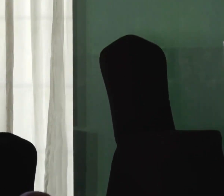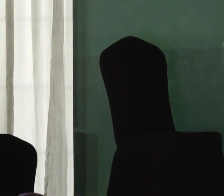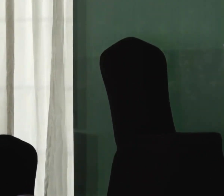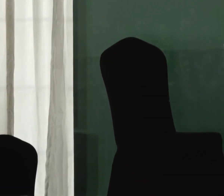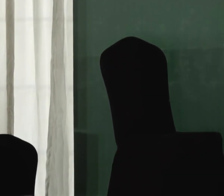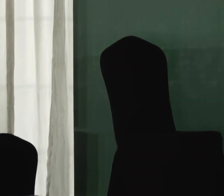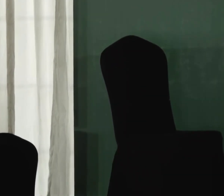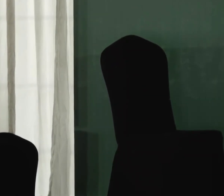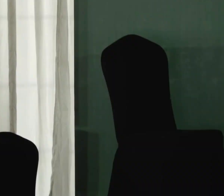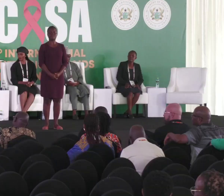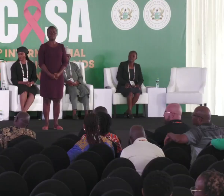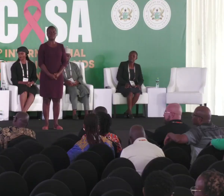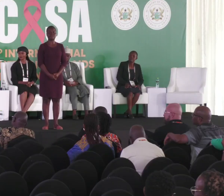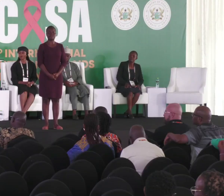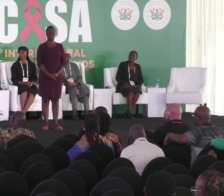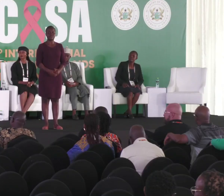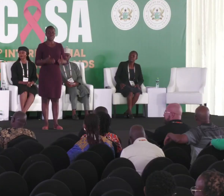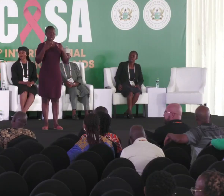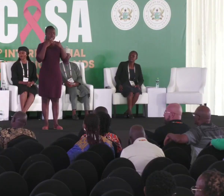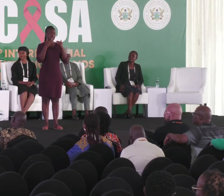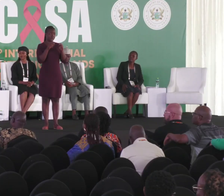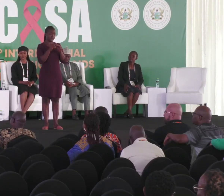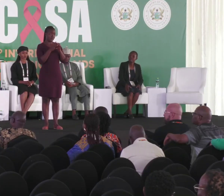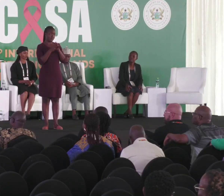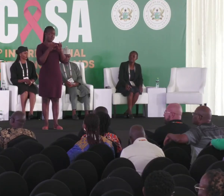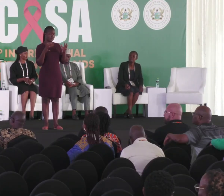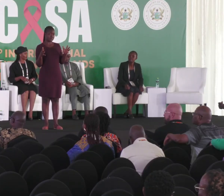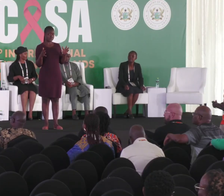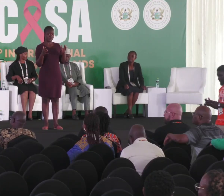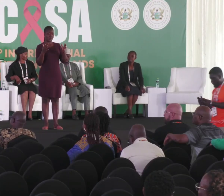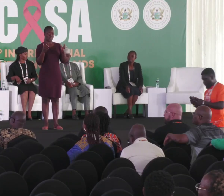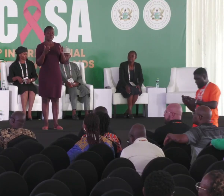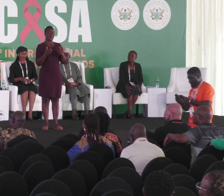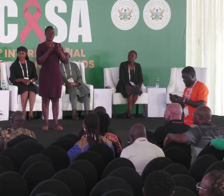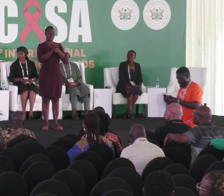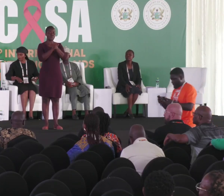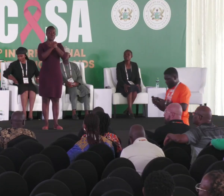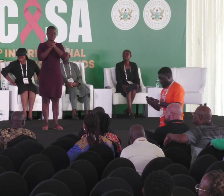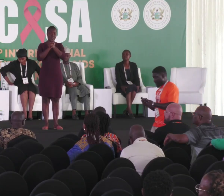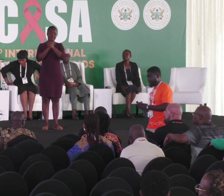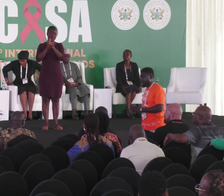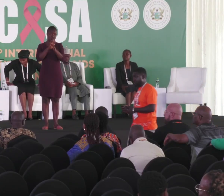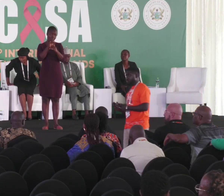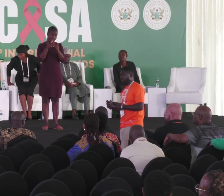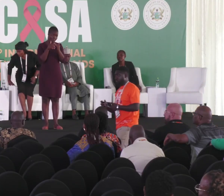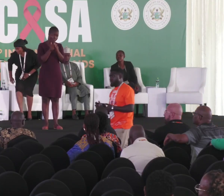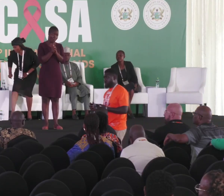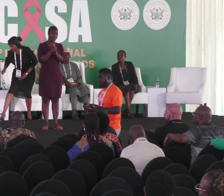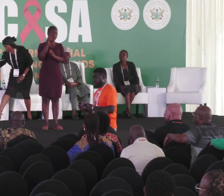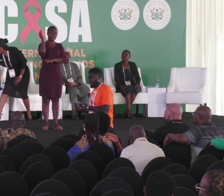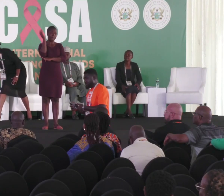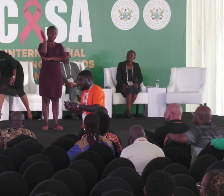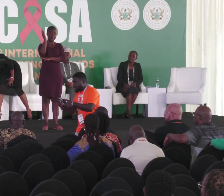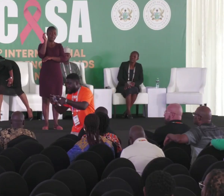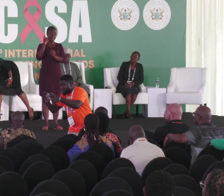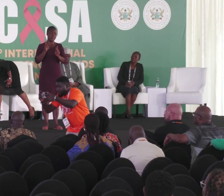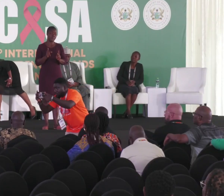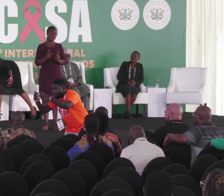right. Thank you very much. I want to appreciate all the speakers. Well done for the great job. So